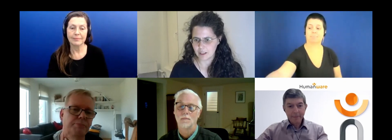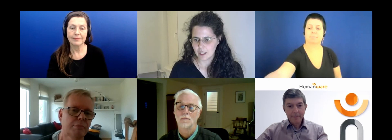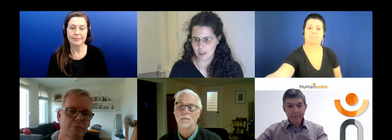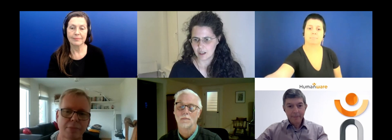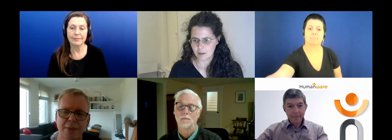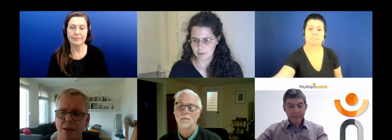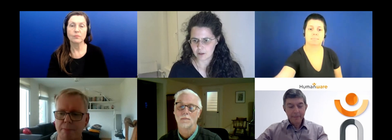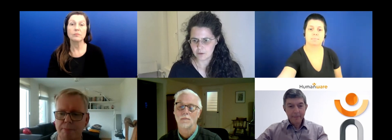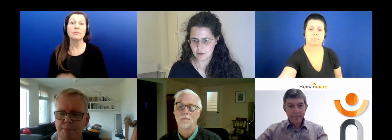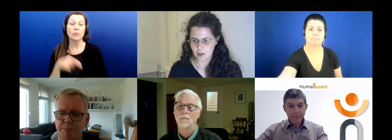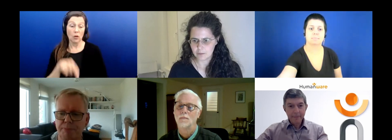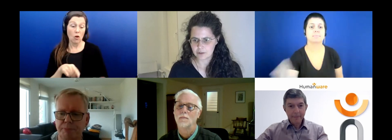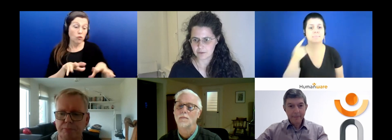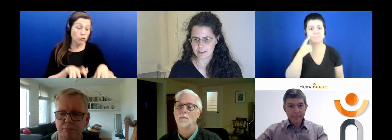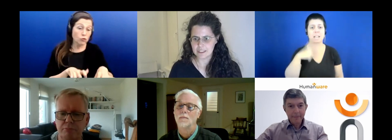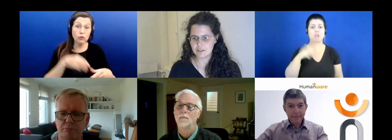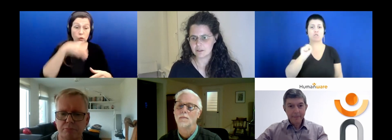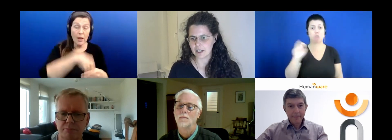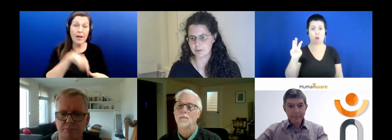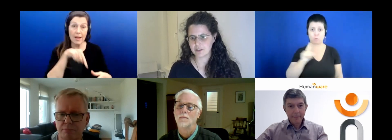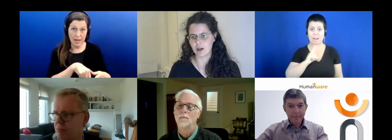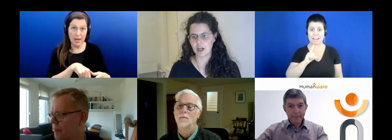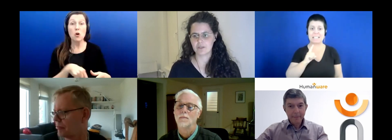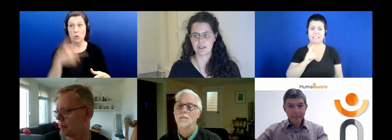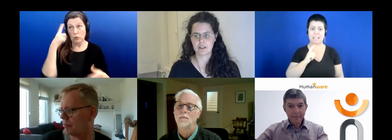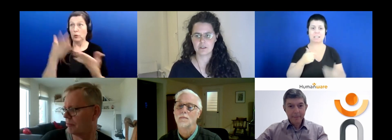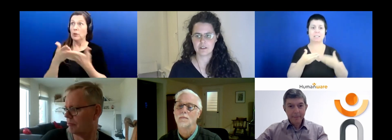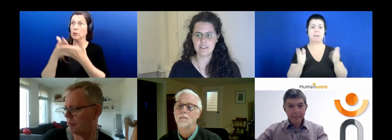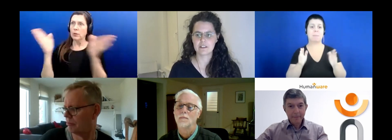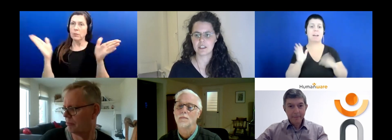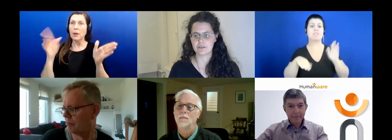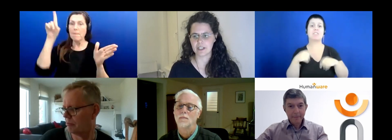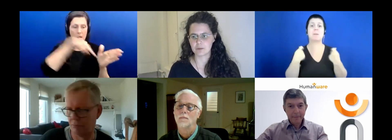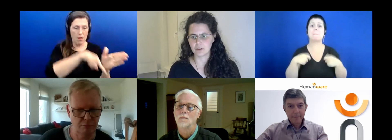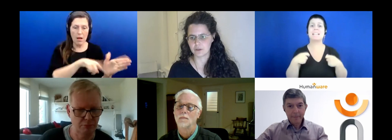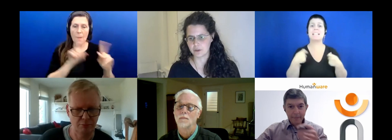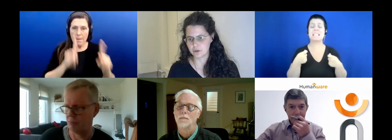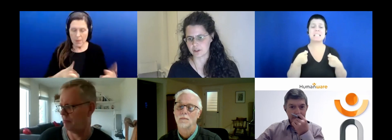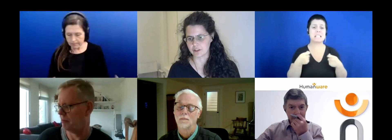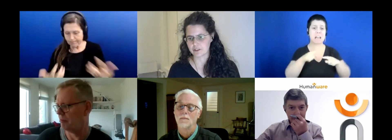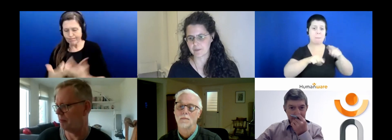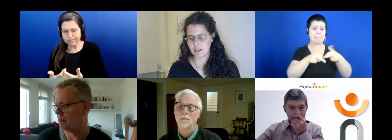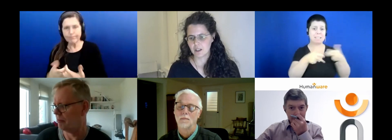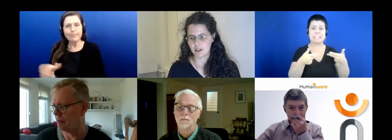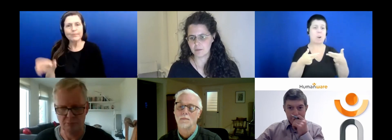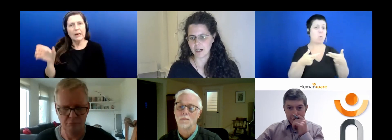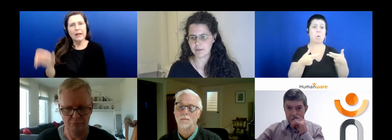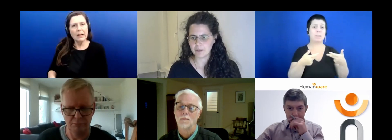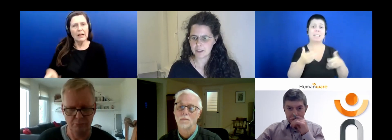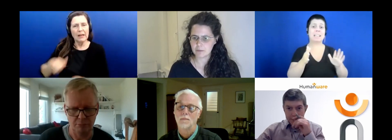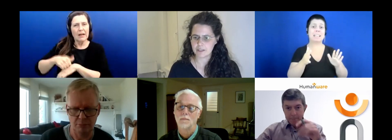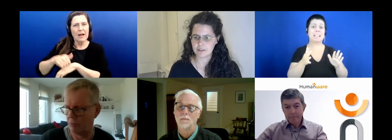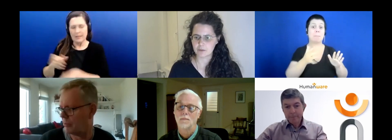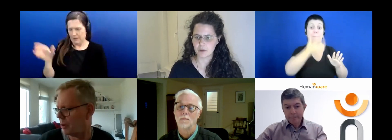public, but it often comes with the need to have special hardware that is not easily available to users. How can